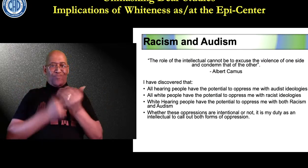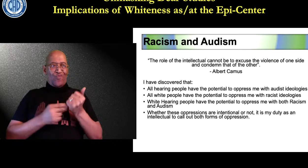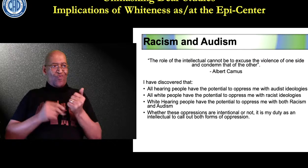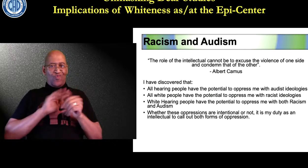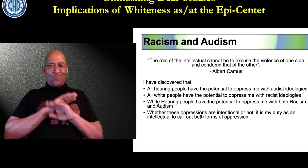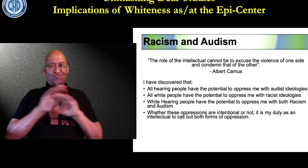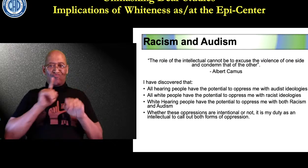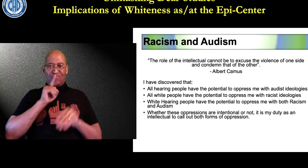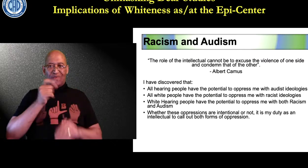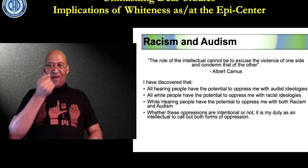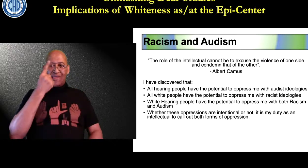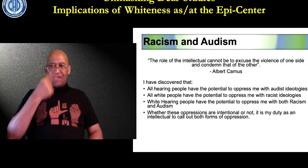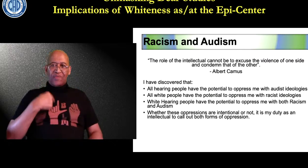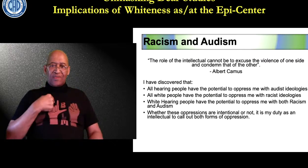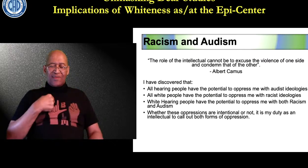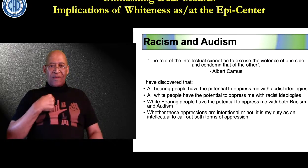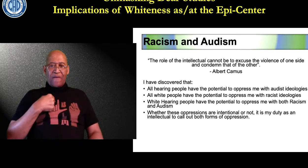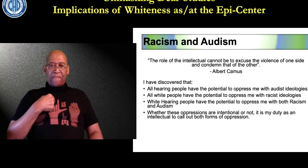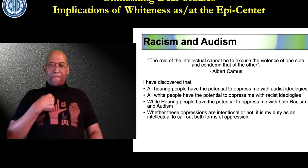who am I